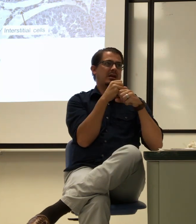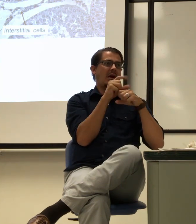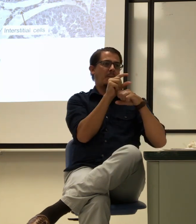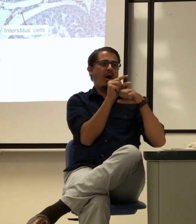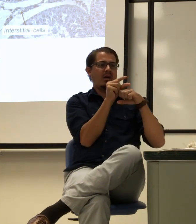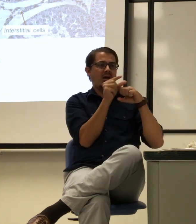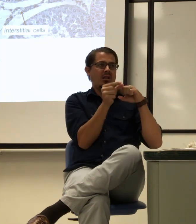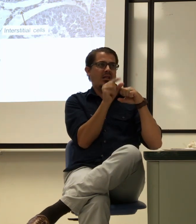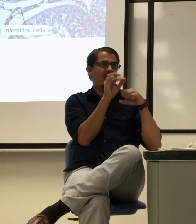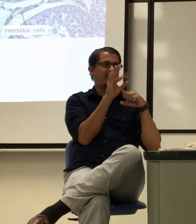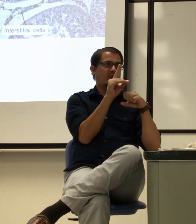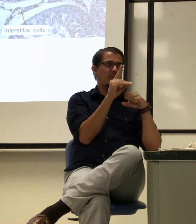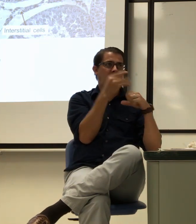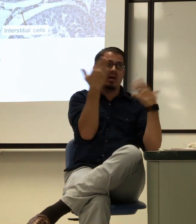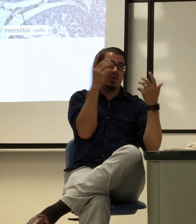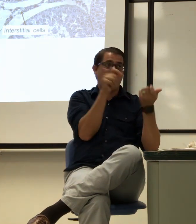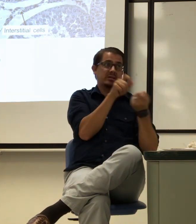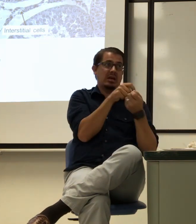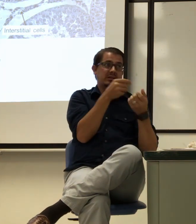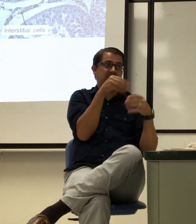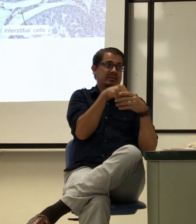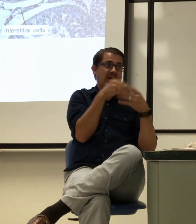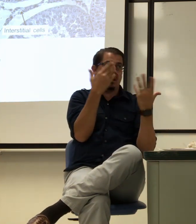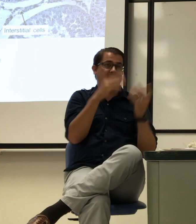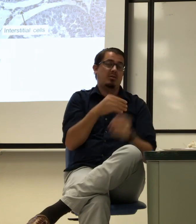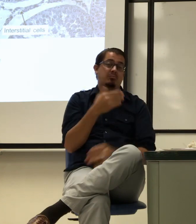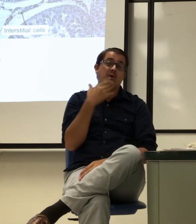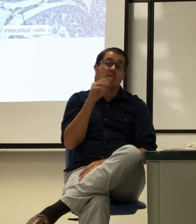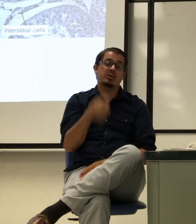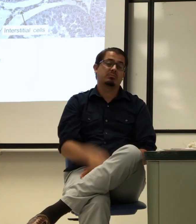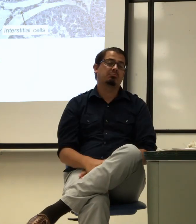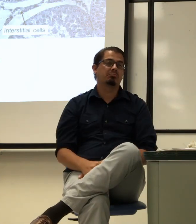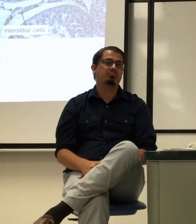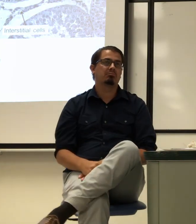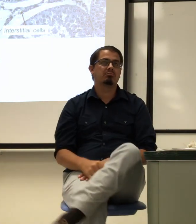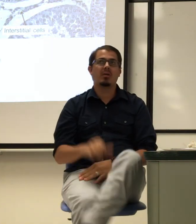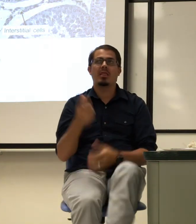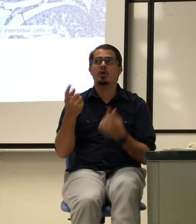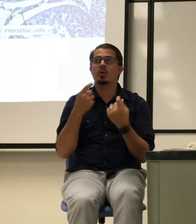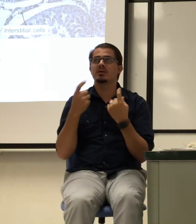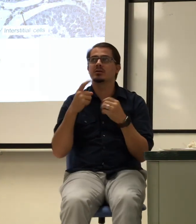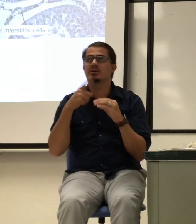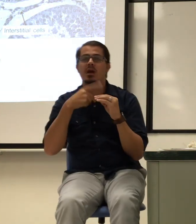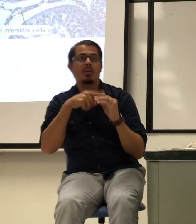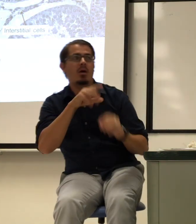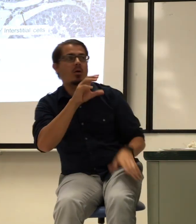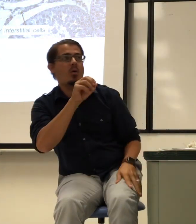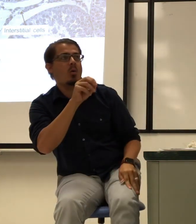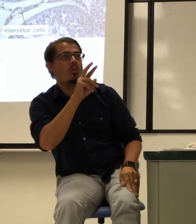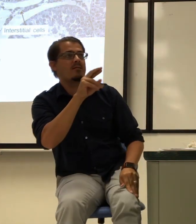fluid. I don't know exactly what it is. Yeah. Any other questions about ovaries?